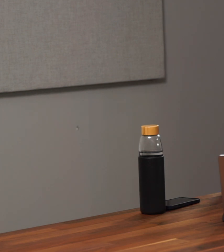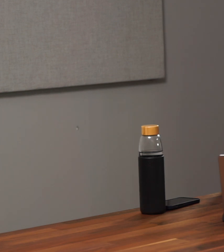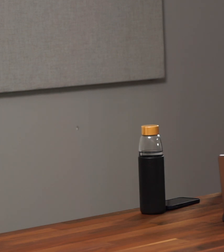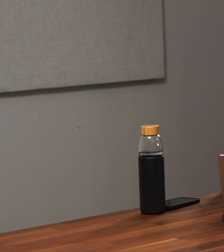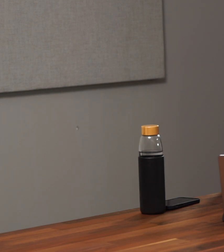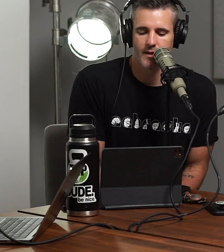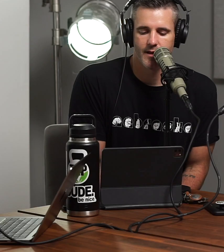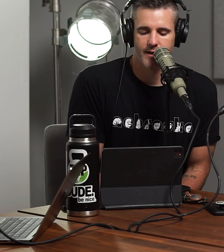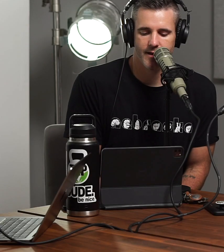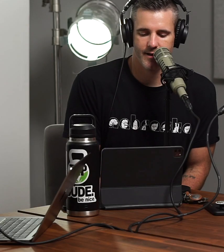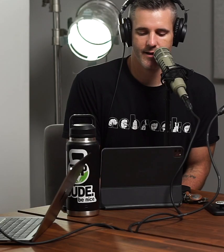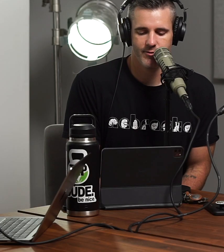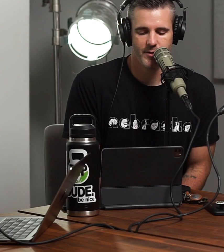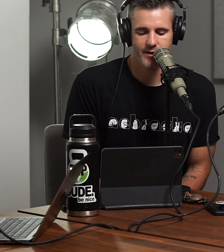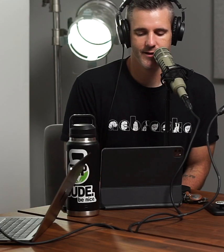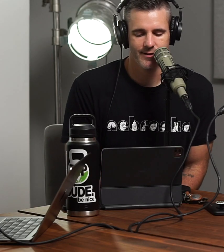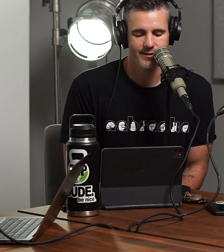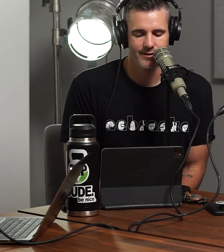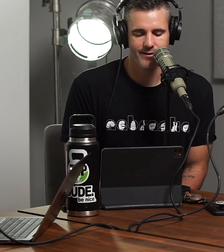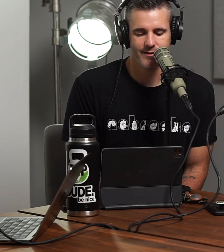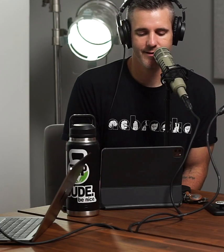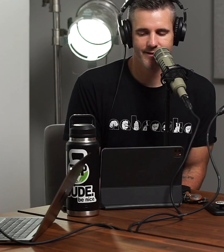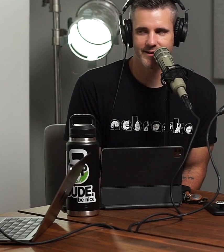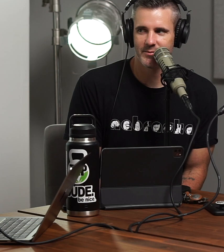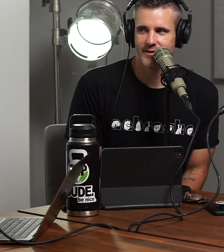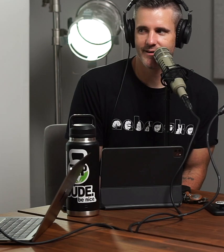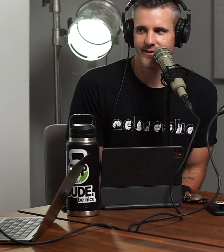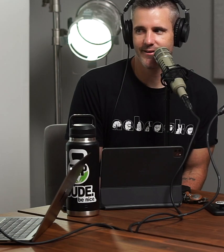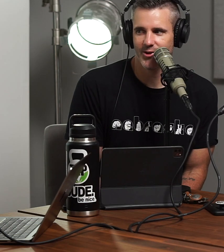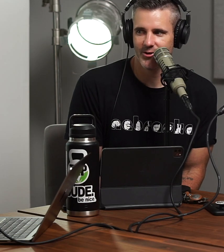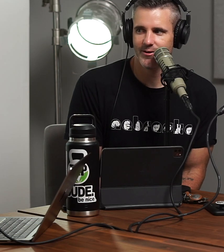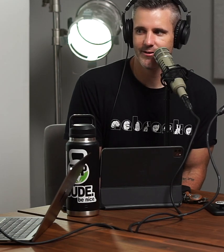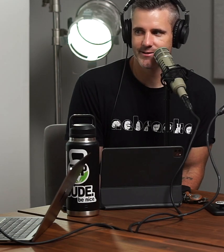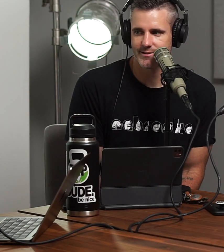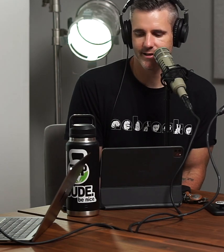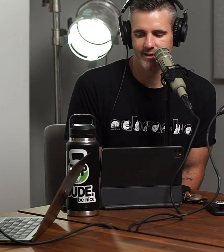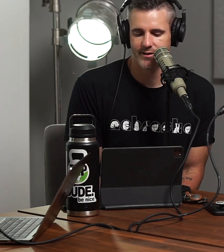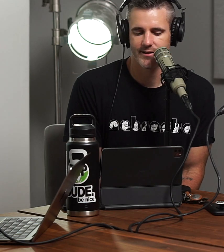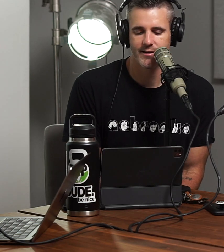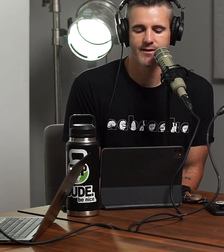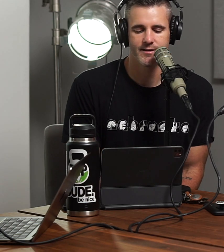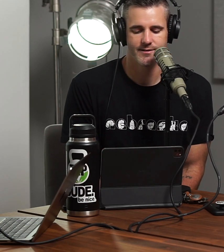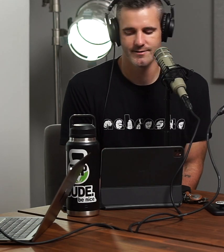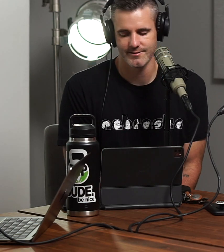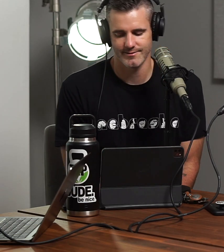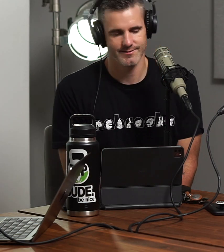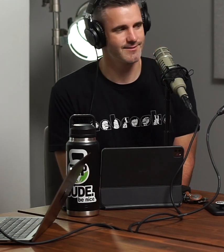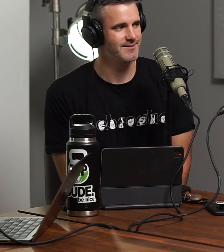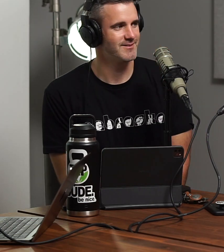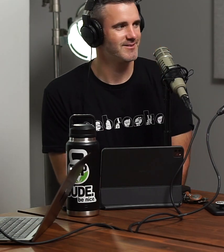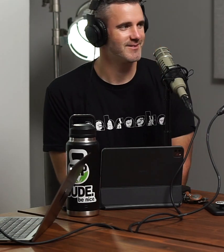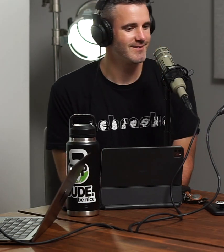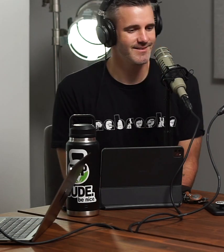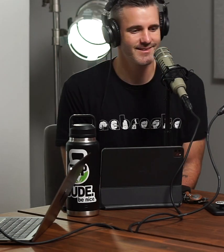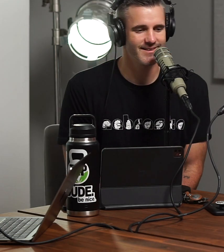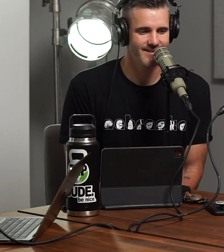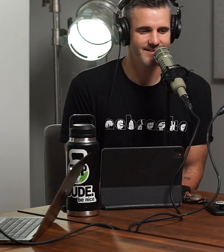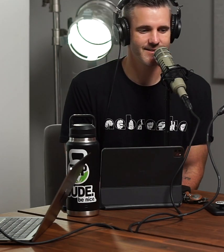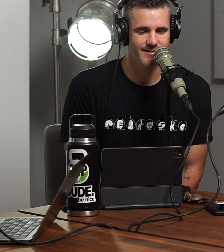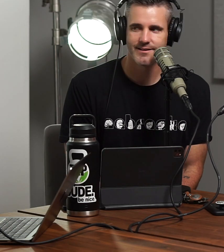alex hey everybody glad to be here wow you sound really cheerful are workshopping a